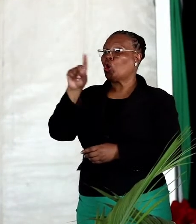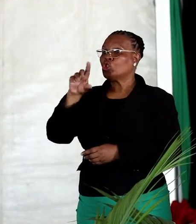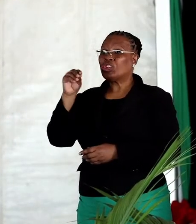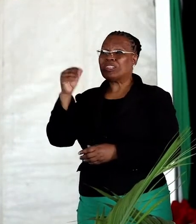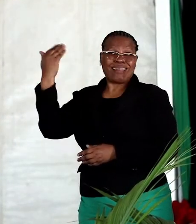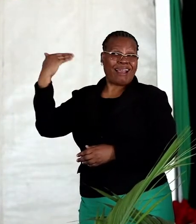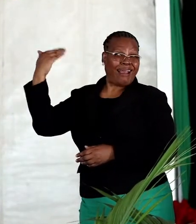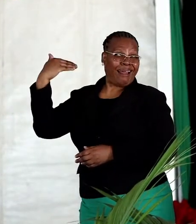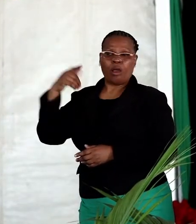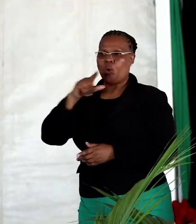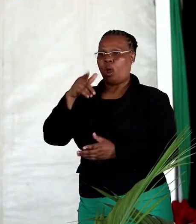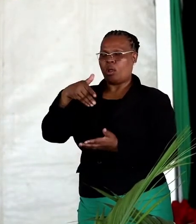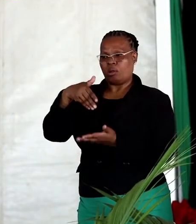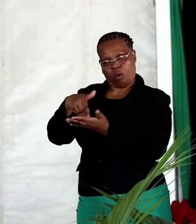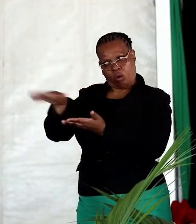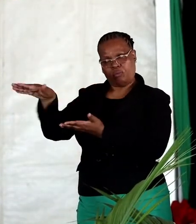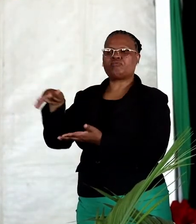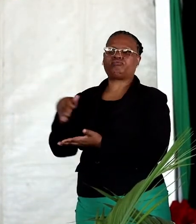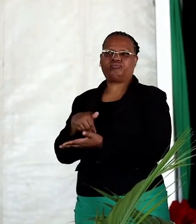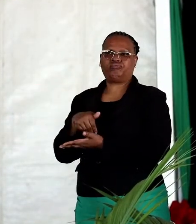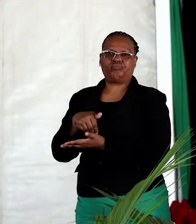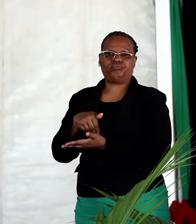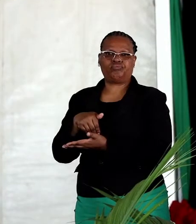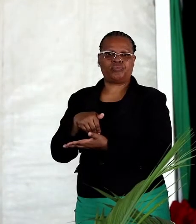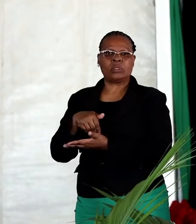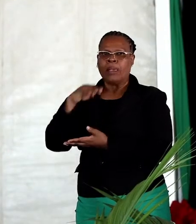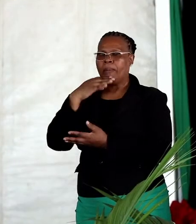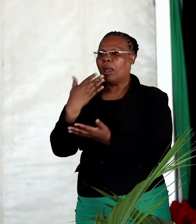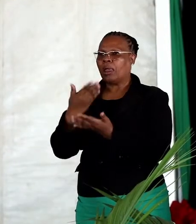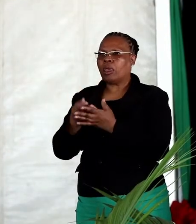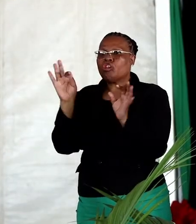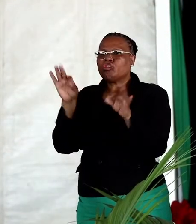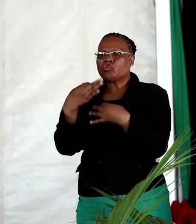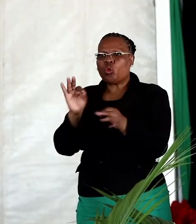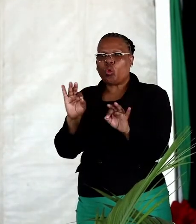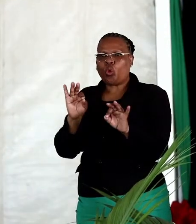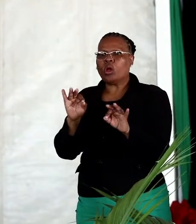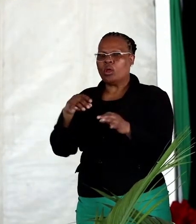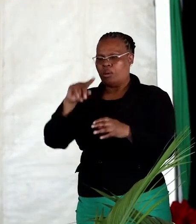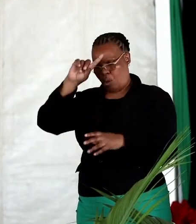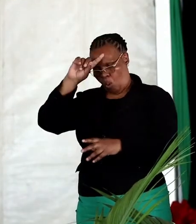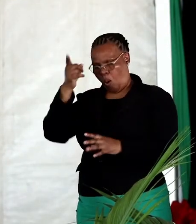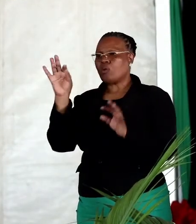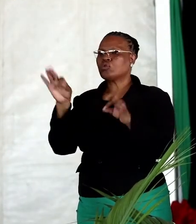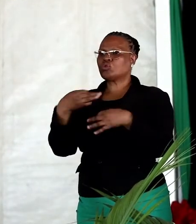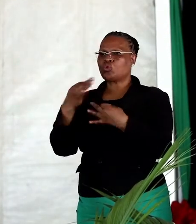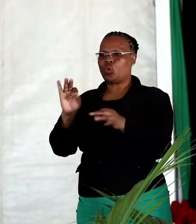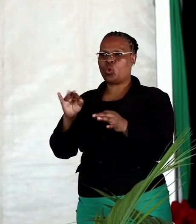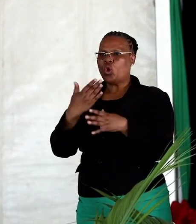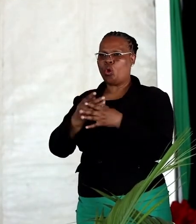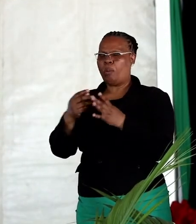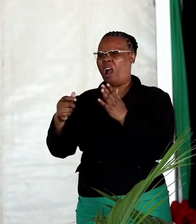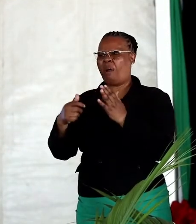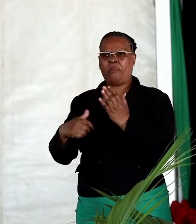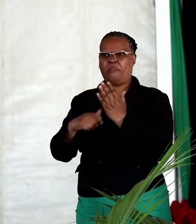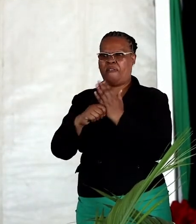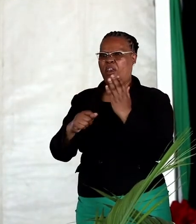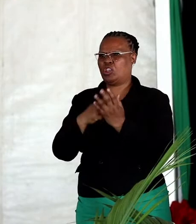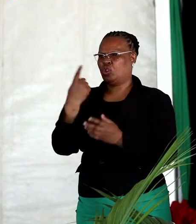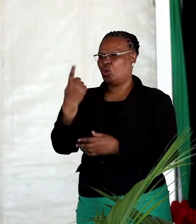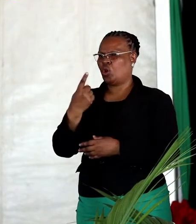Uba bendikwazi uyihlabelela, ngihlale ngaphambili, bendayoyihlabelela noba ivesinye. Ugqozo